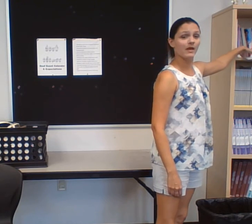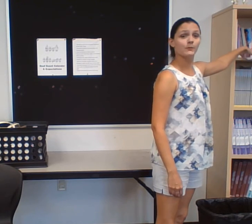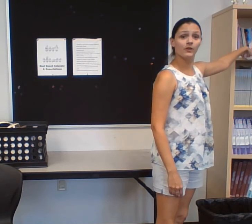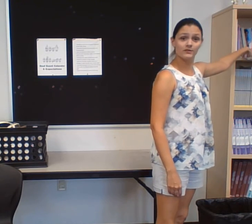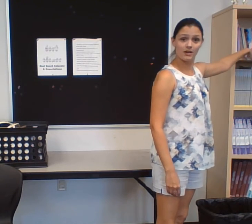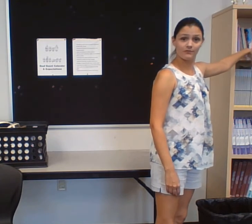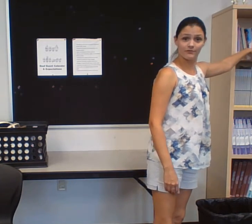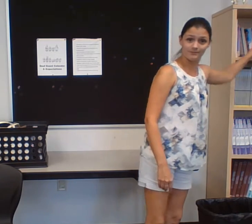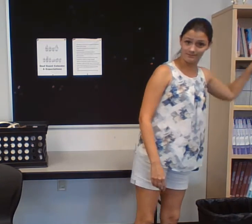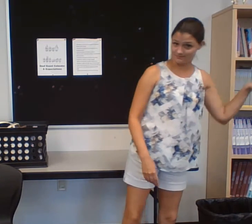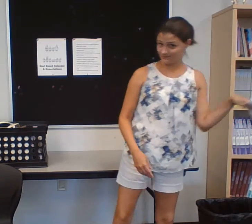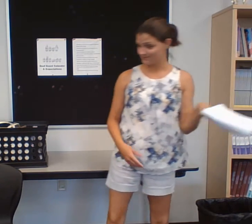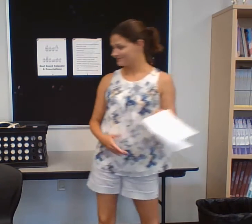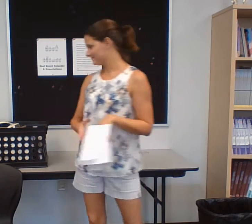Paper on the shelf.